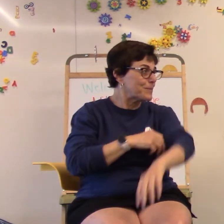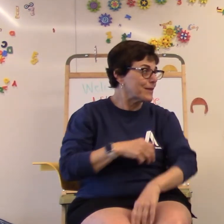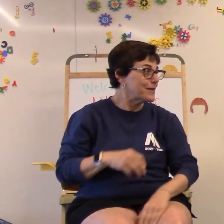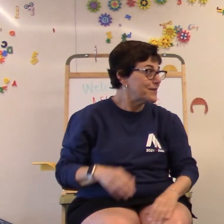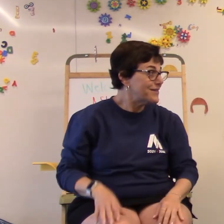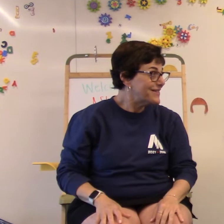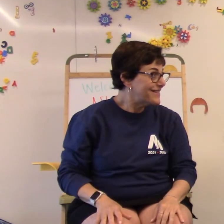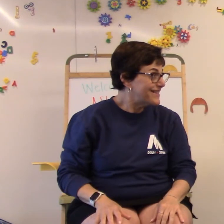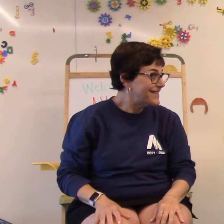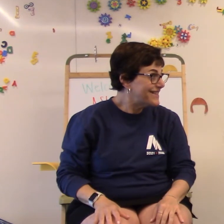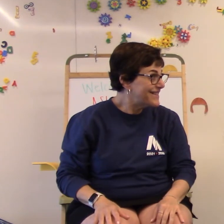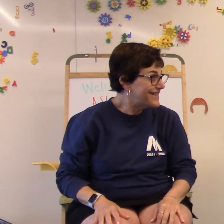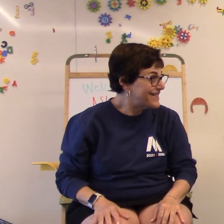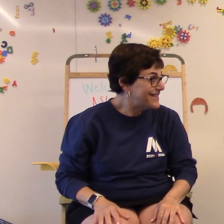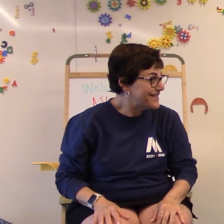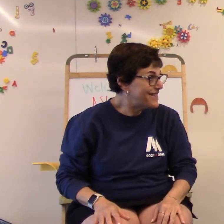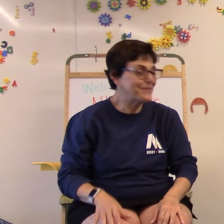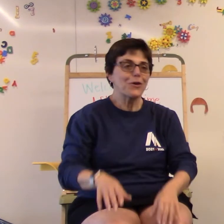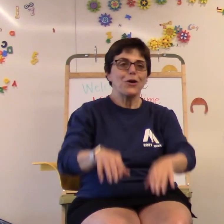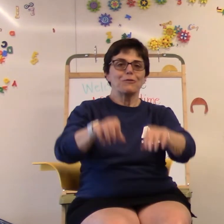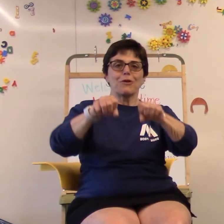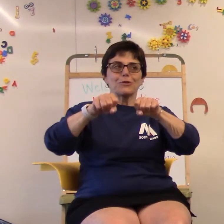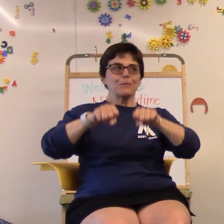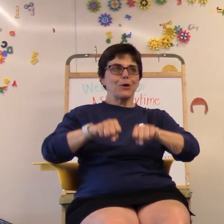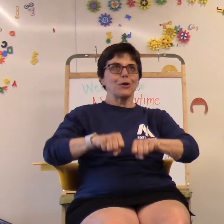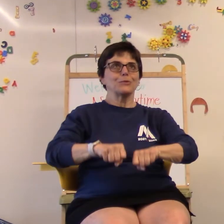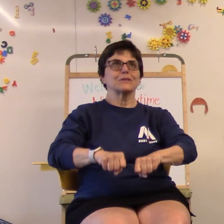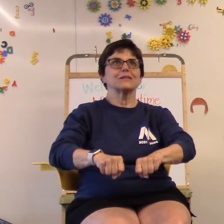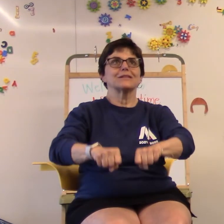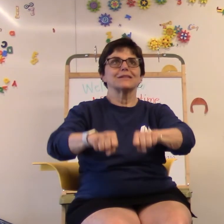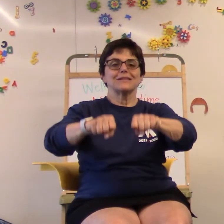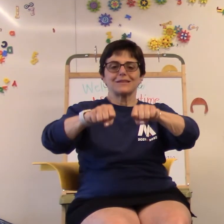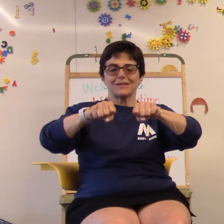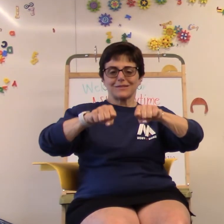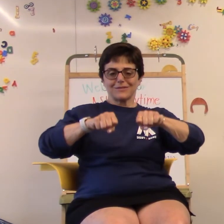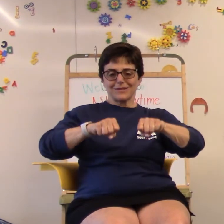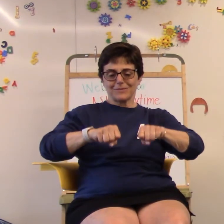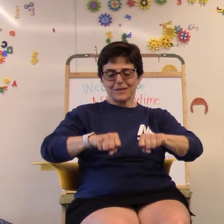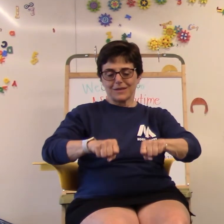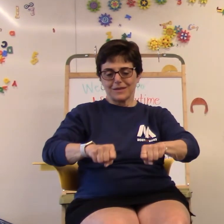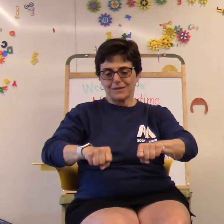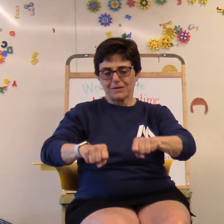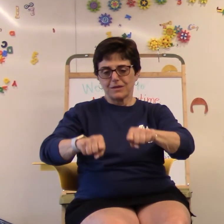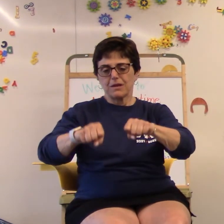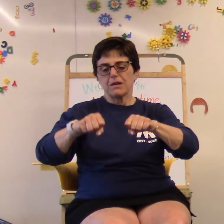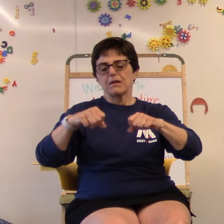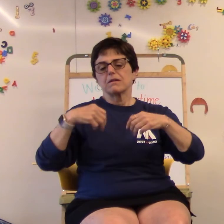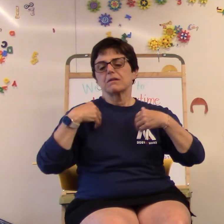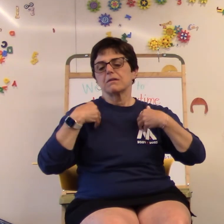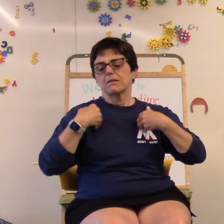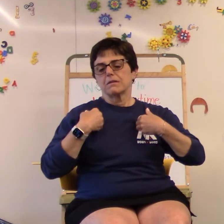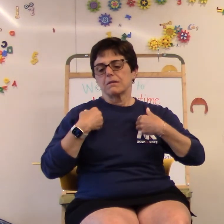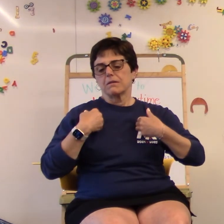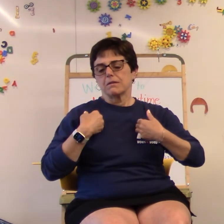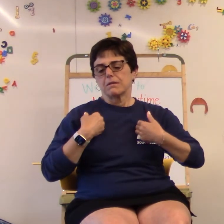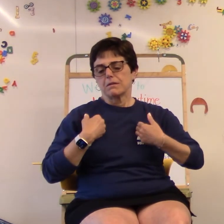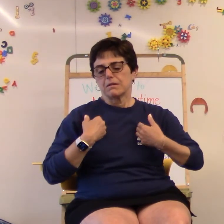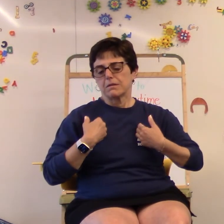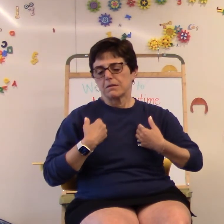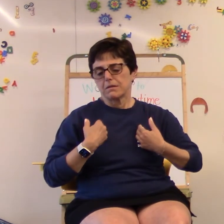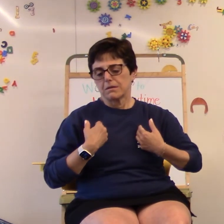Row, row, row. Row, row, row your boat gently down the stream. Warily, warily, warily,